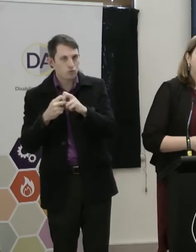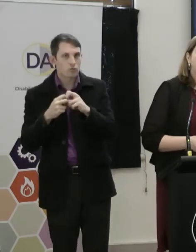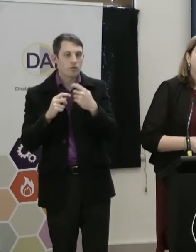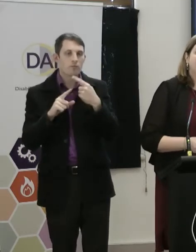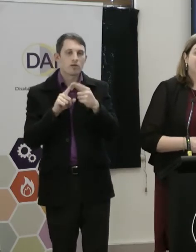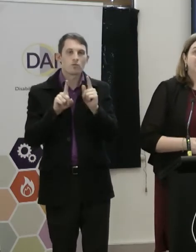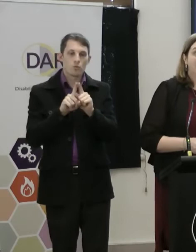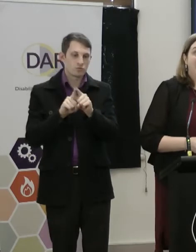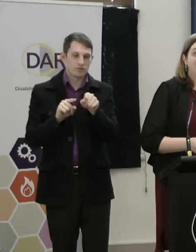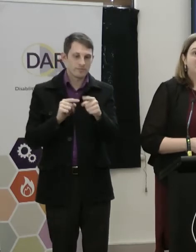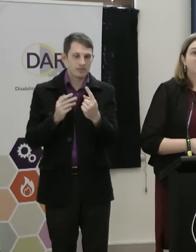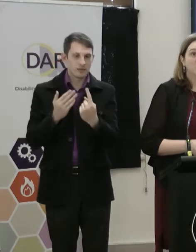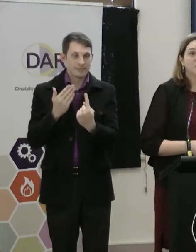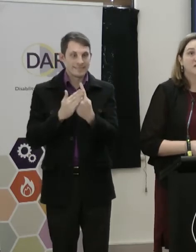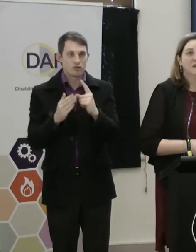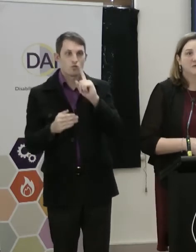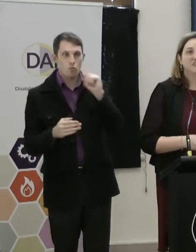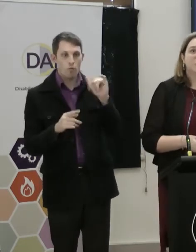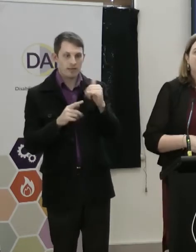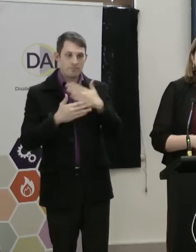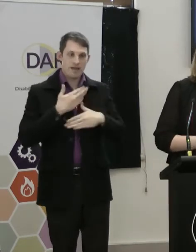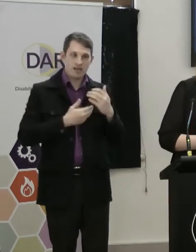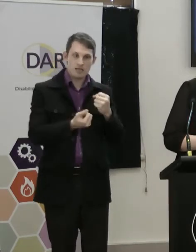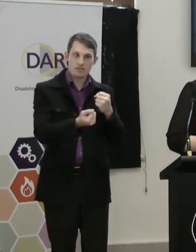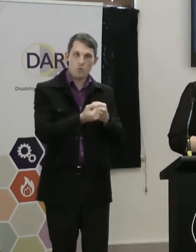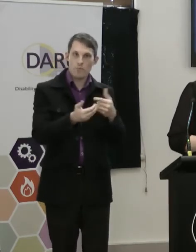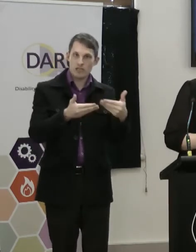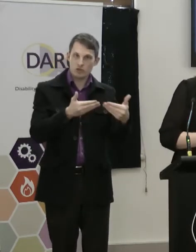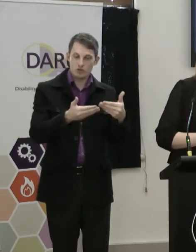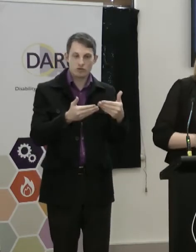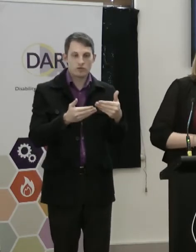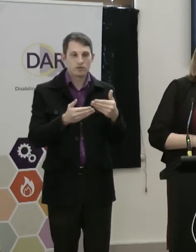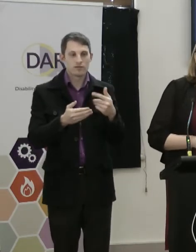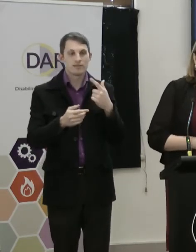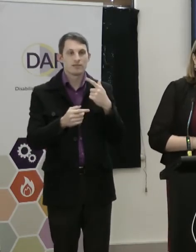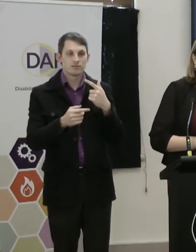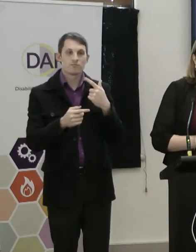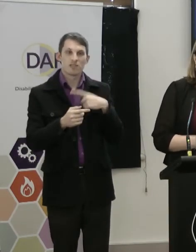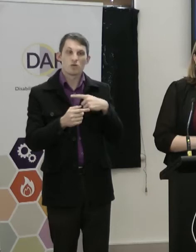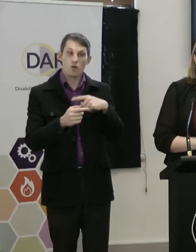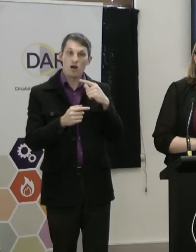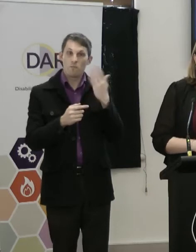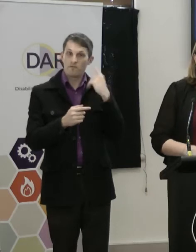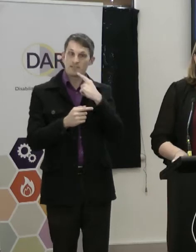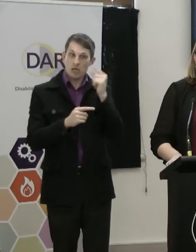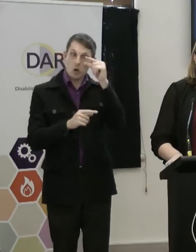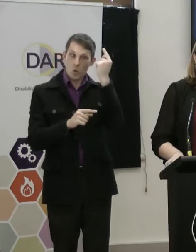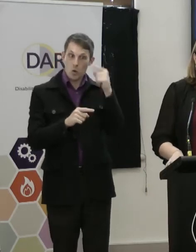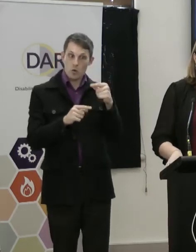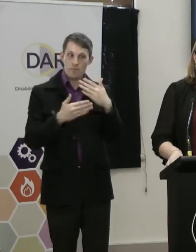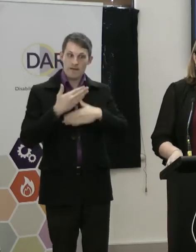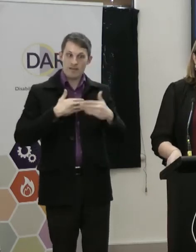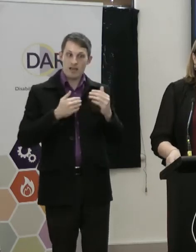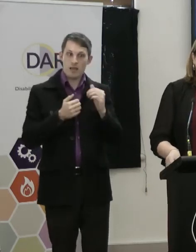with reportable incidents and behaviour support, which is why some of the goals in behaviour support are around reducing and eliminating the use of restrictive